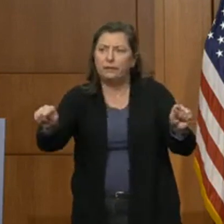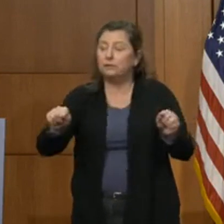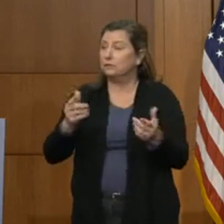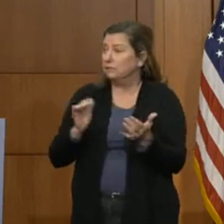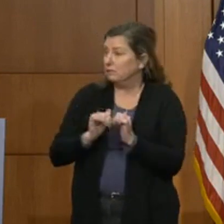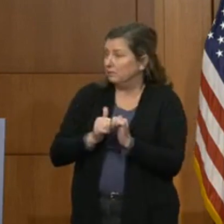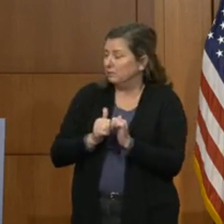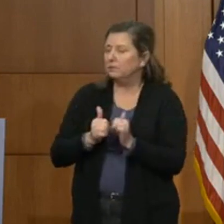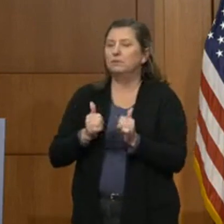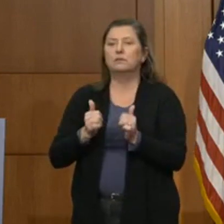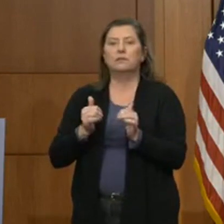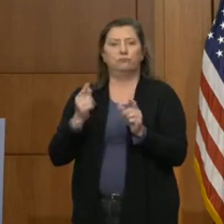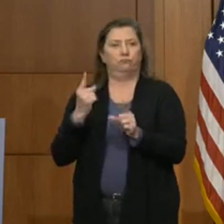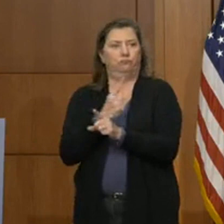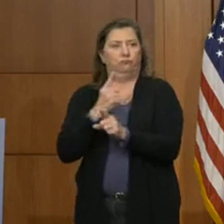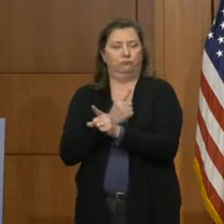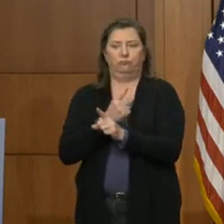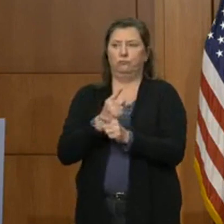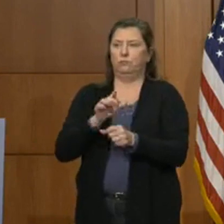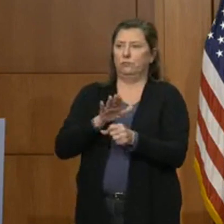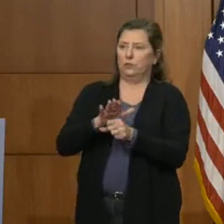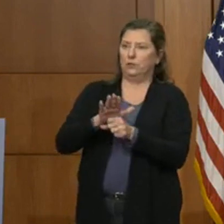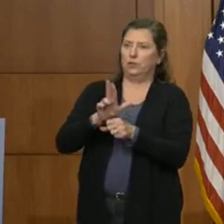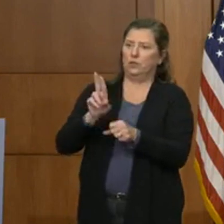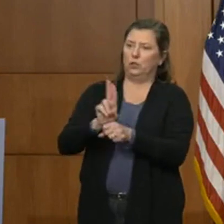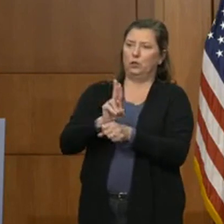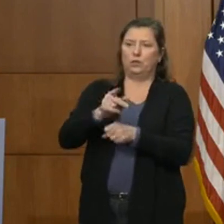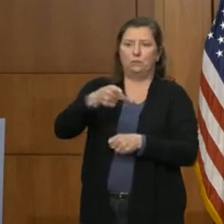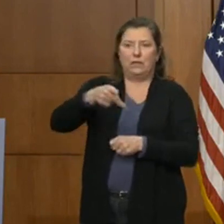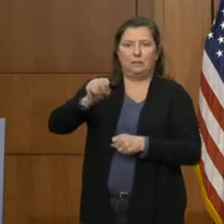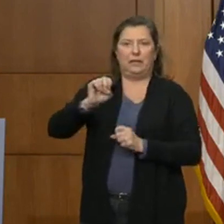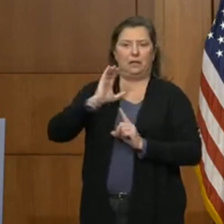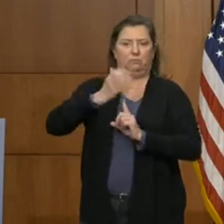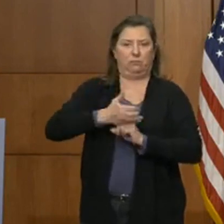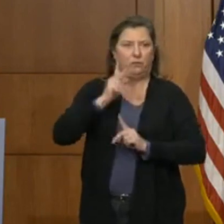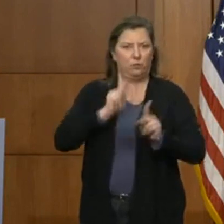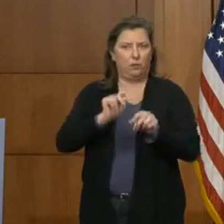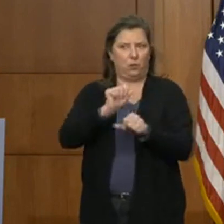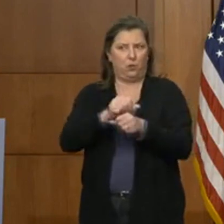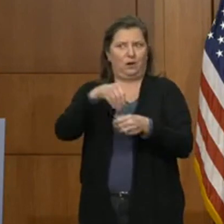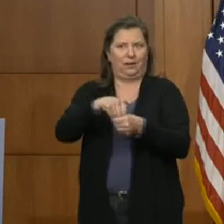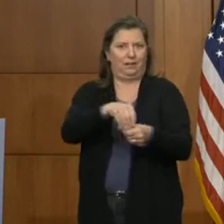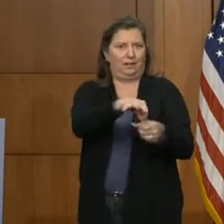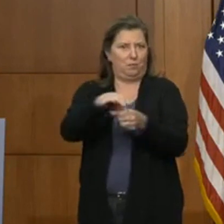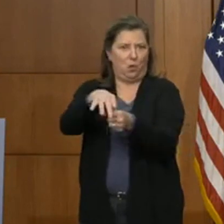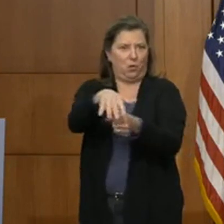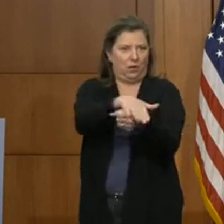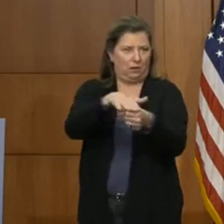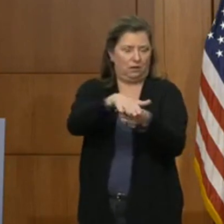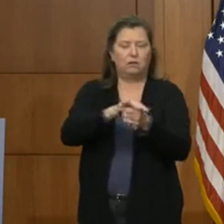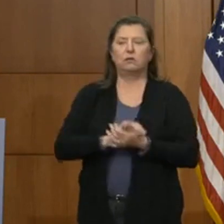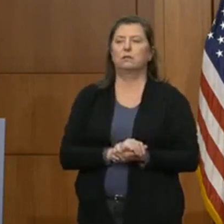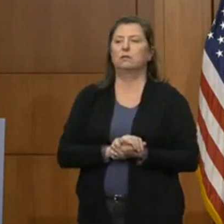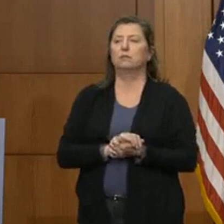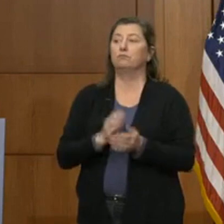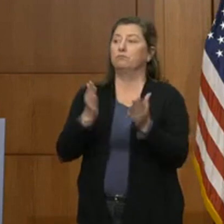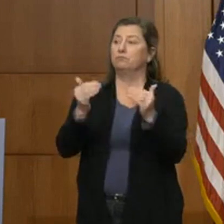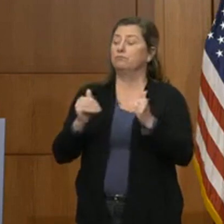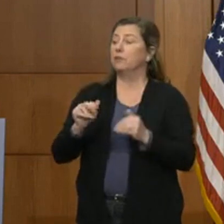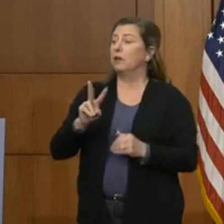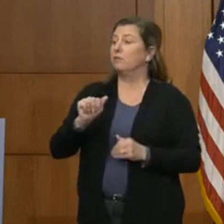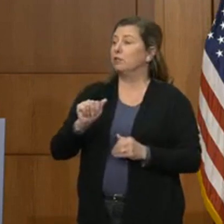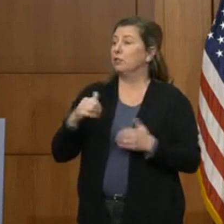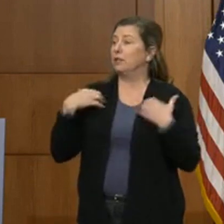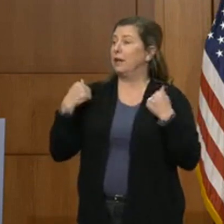an adequate supply and proper use of PPE for our poll workers. Now we'll turn to Virginia Health